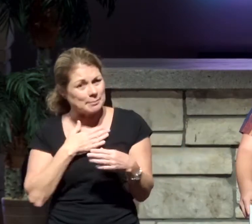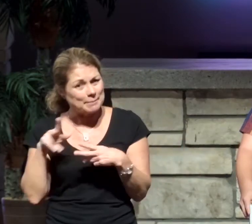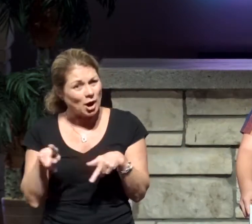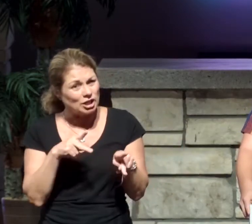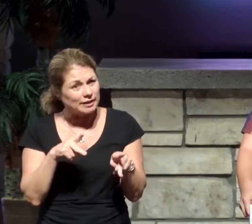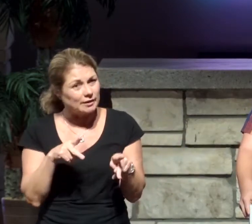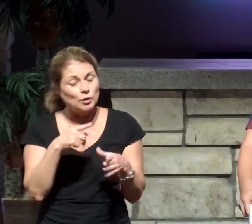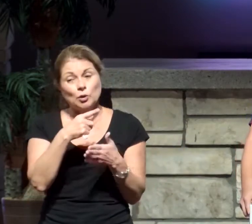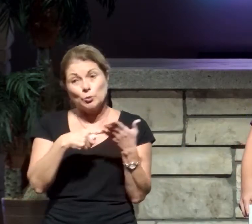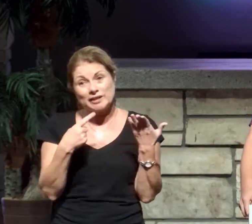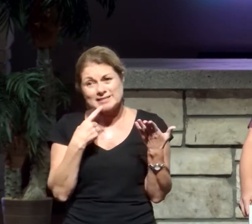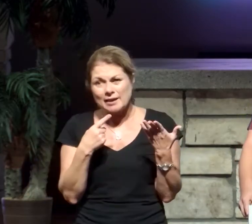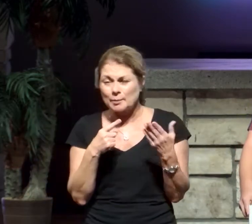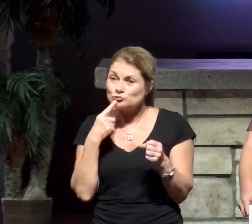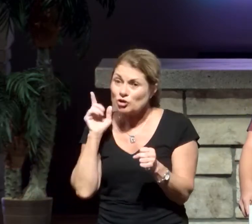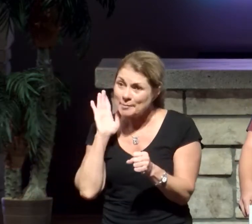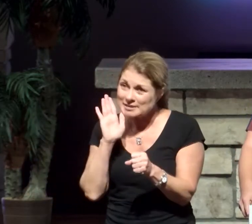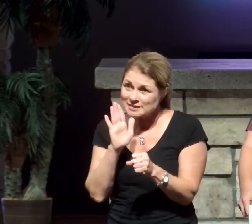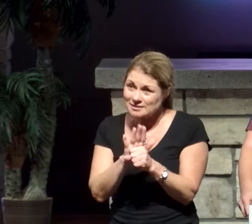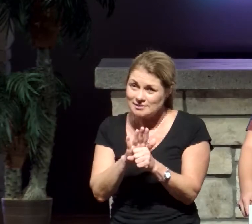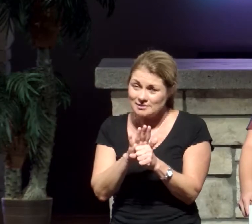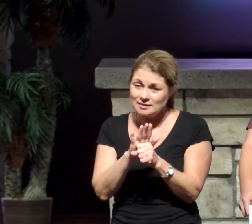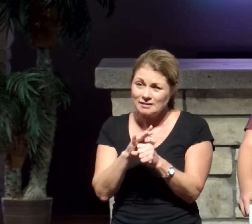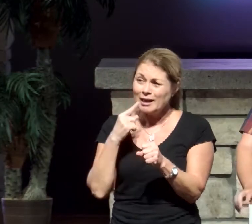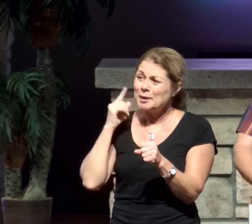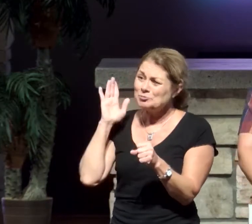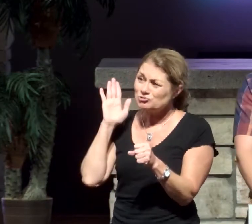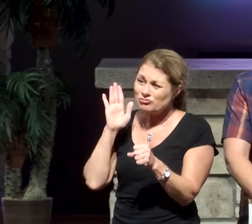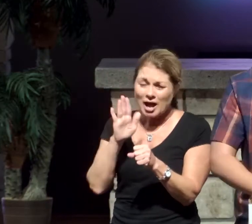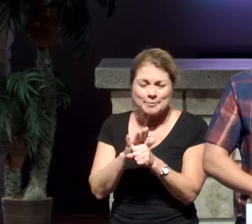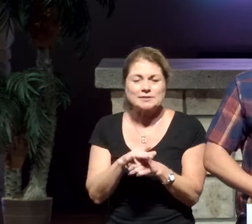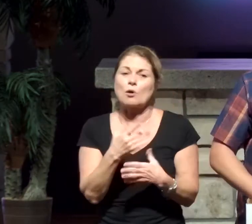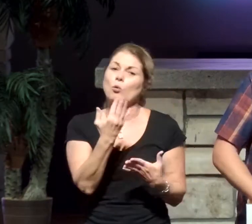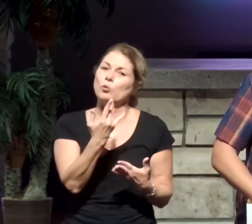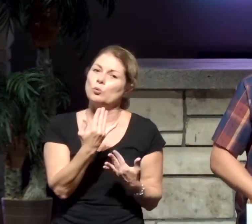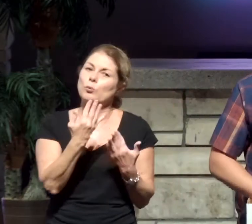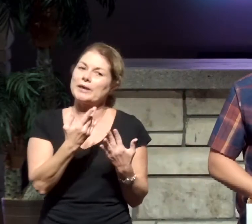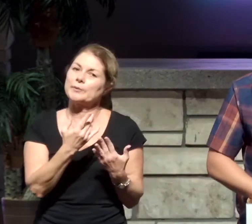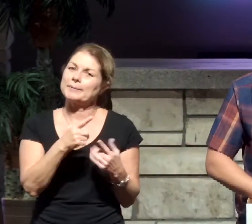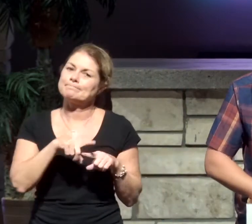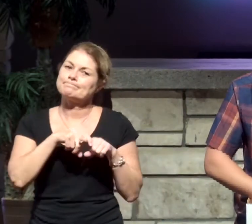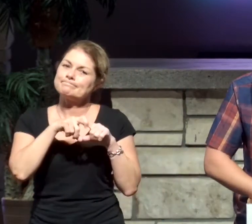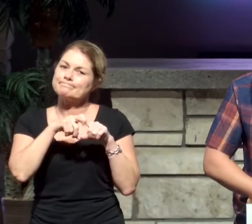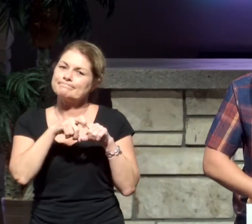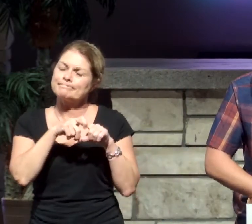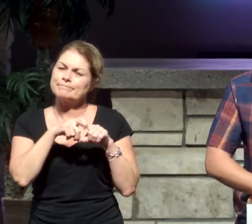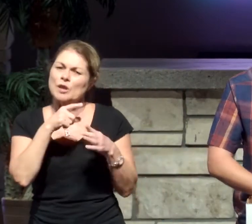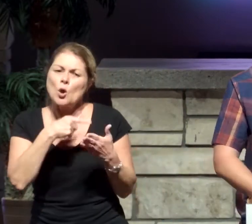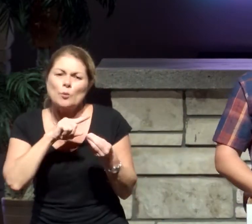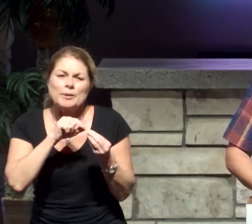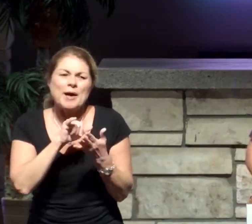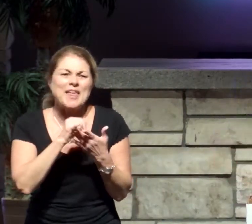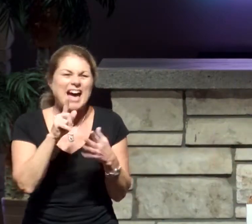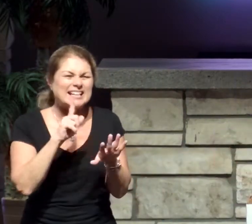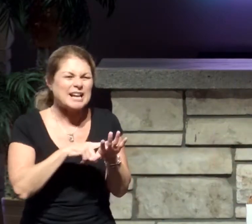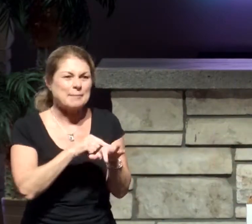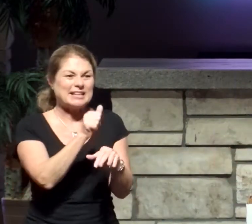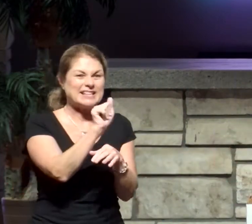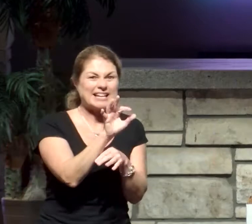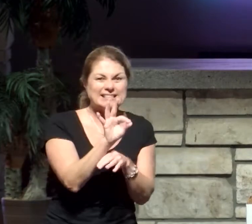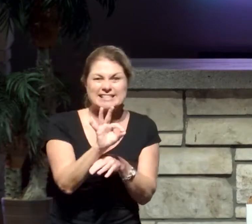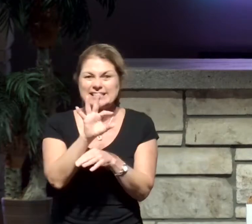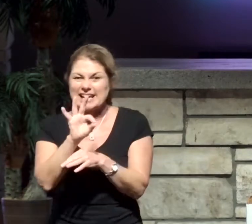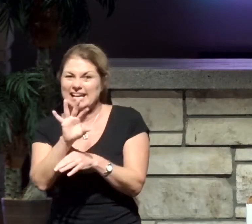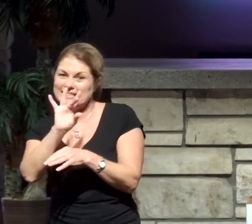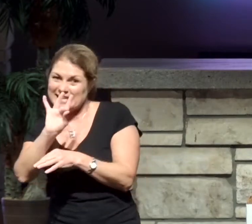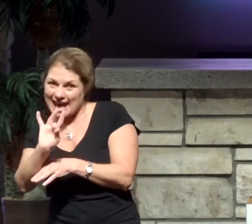say? Promise? Promises, hold on a second. What about that time in